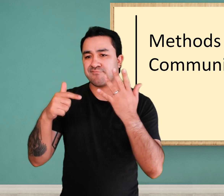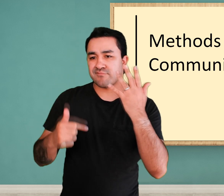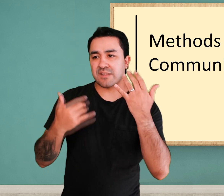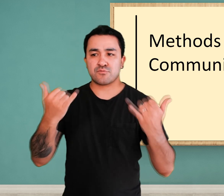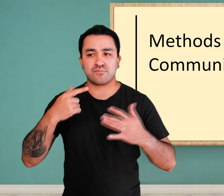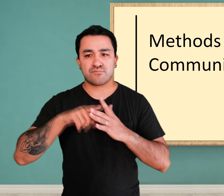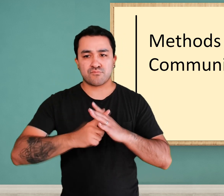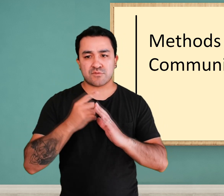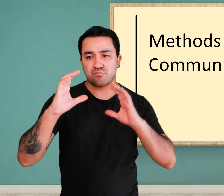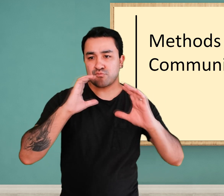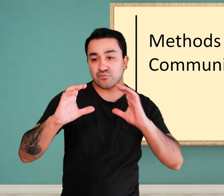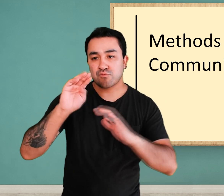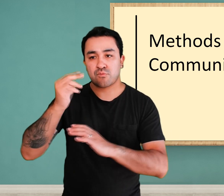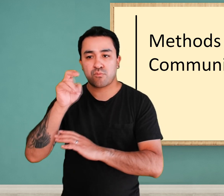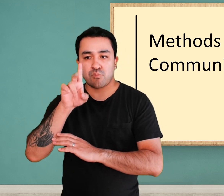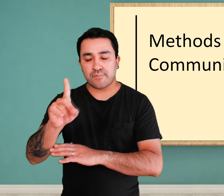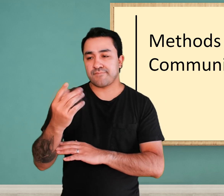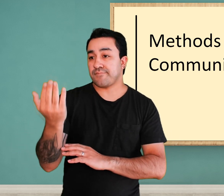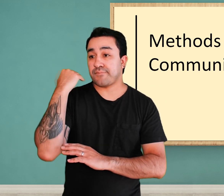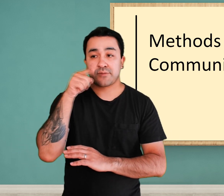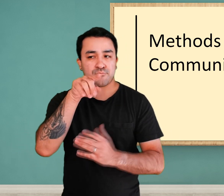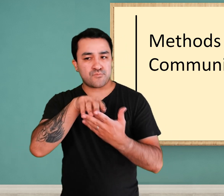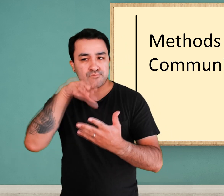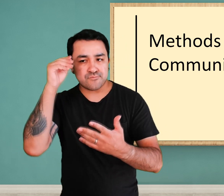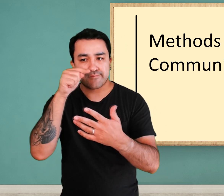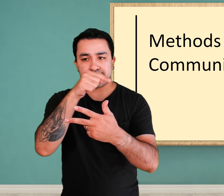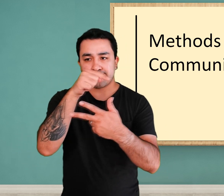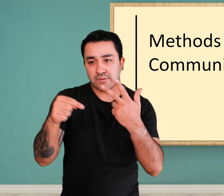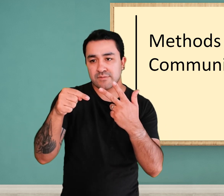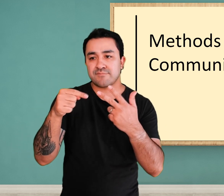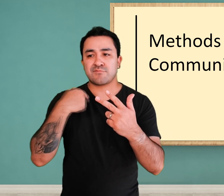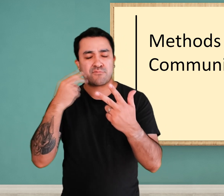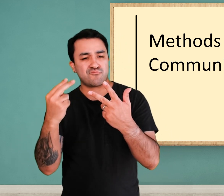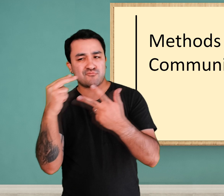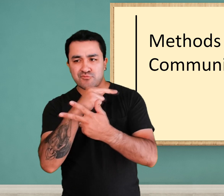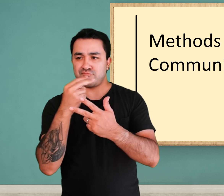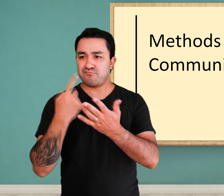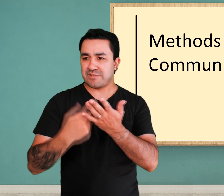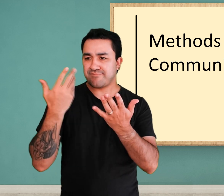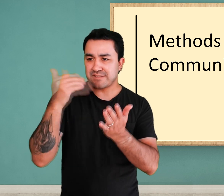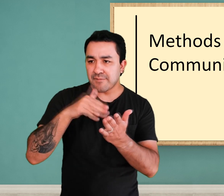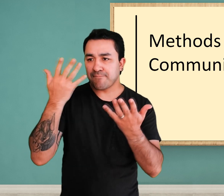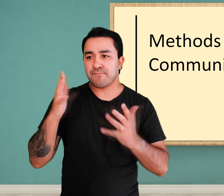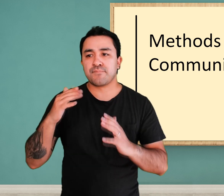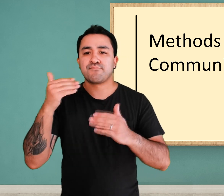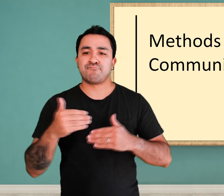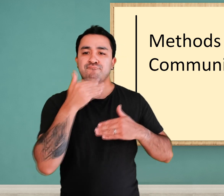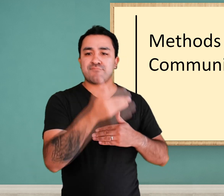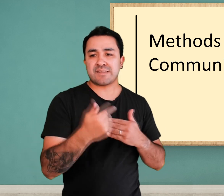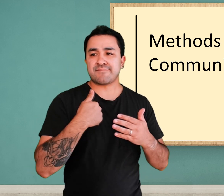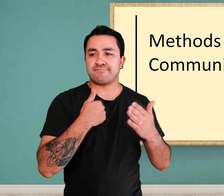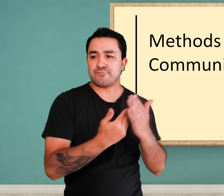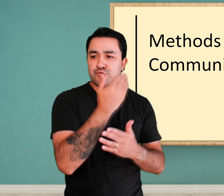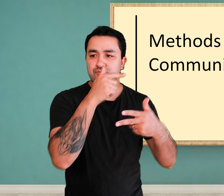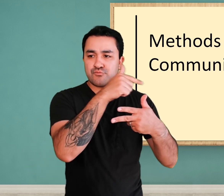more. To begin, we will review 3 methods of communication and learn about 3 more.